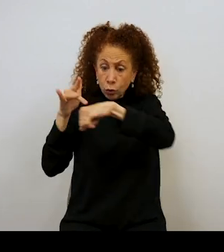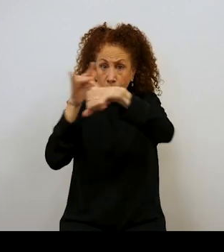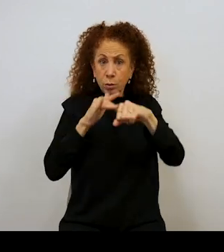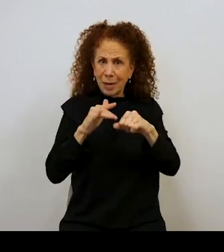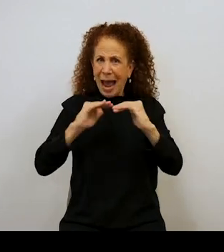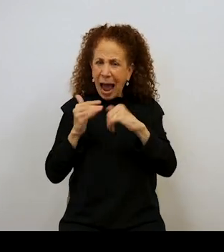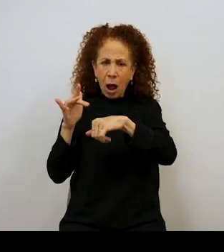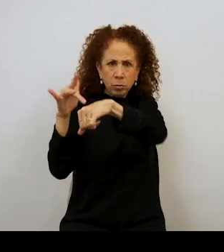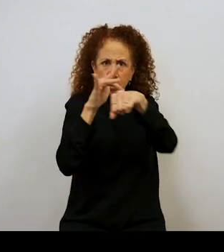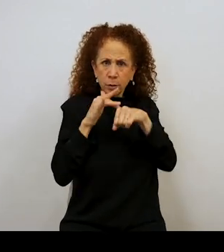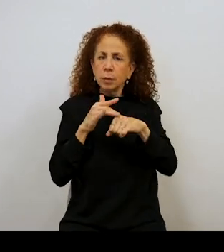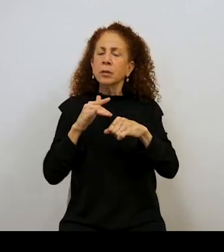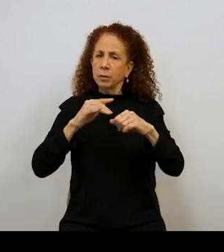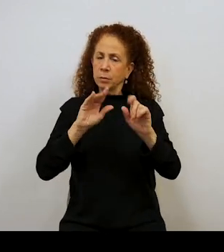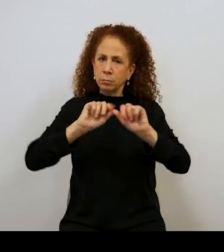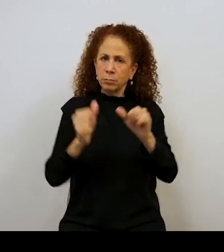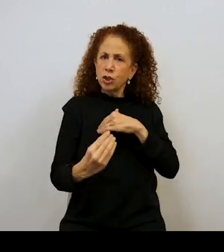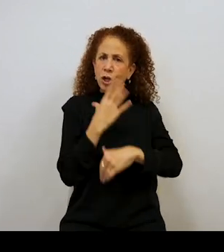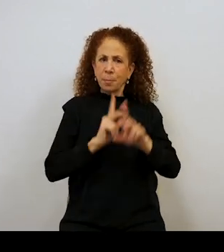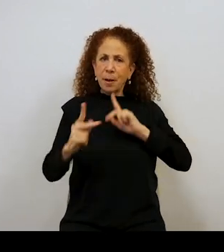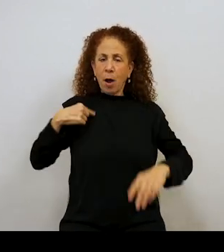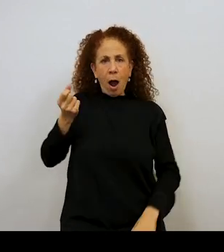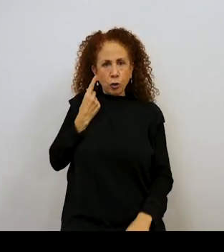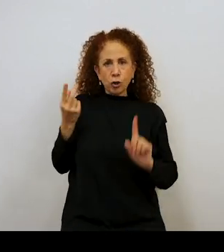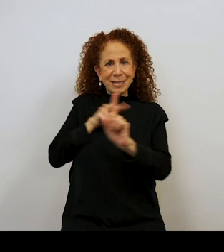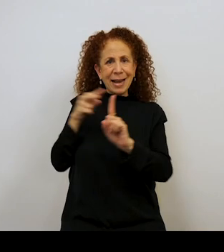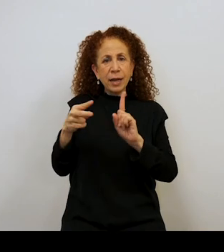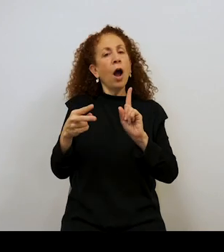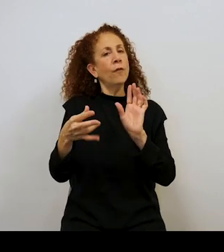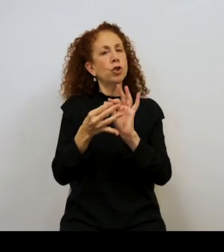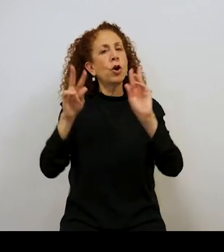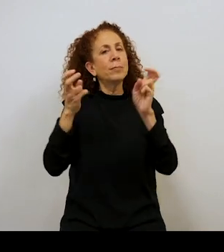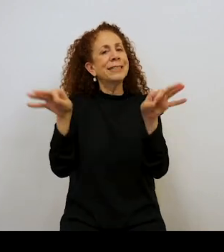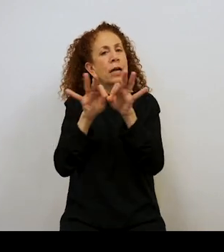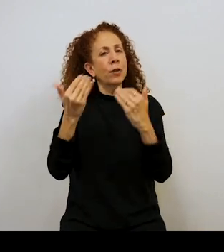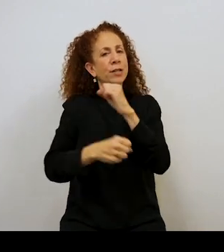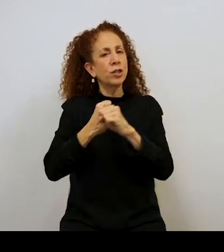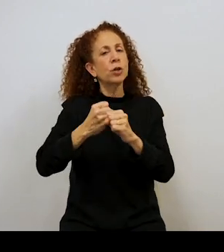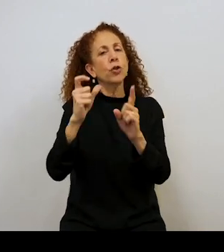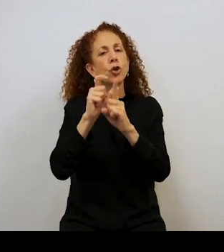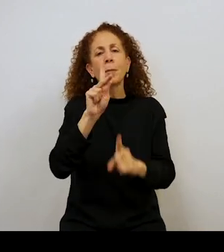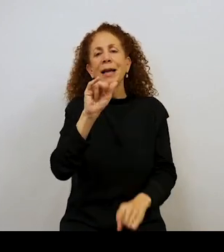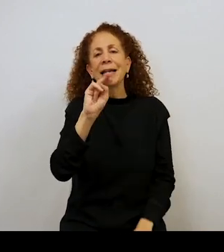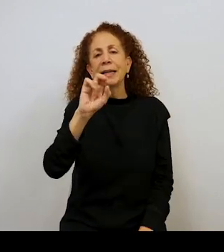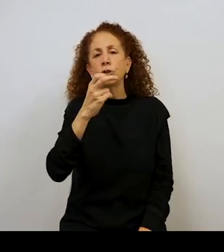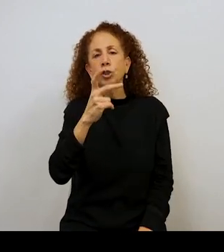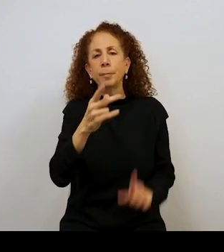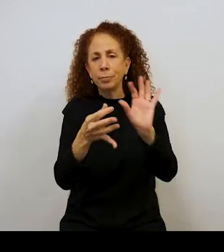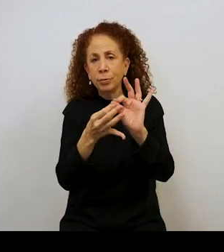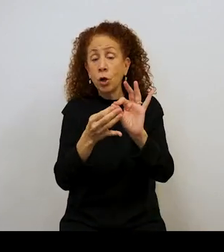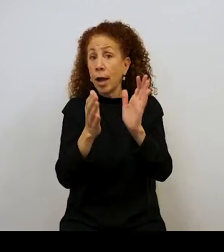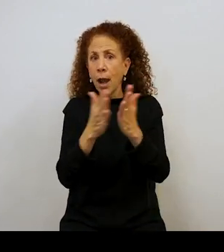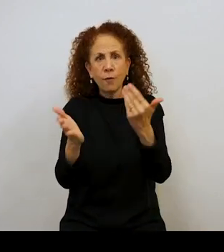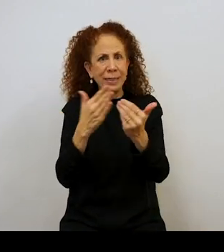historical periods shapes people and their understanding of a term that is central to us this year, kinship. Her page-turning